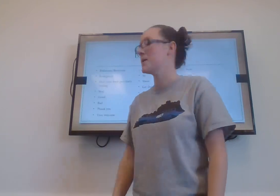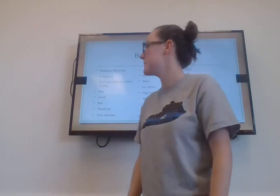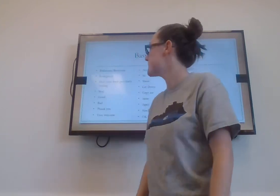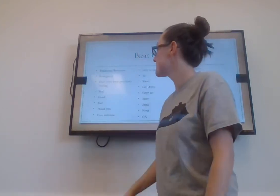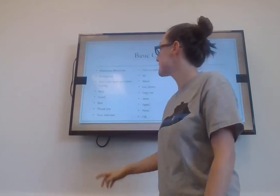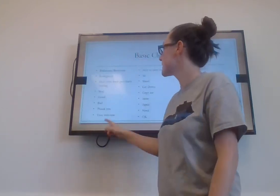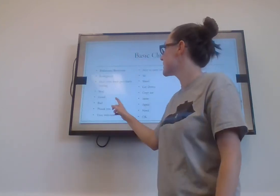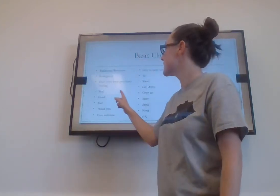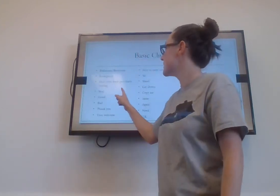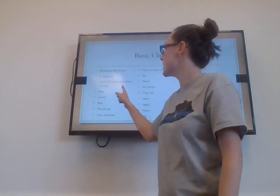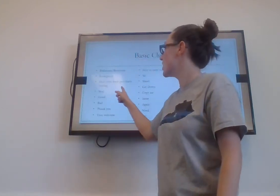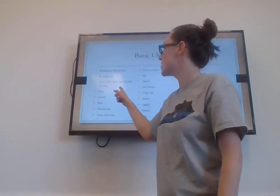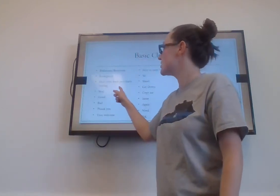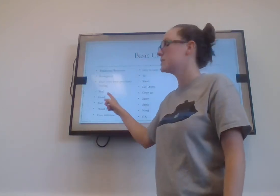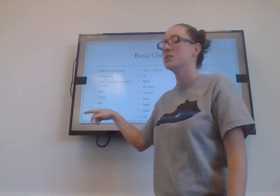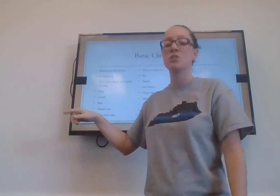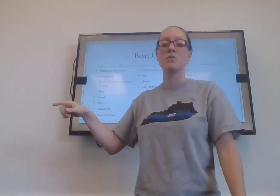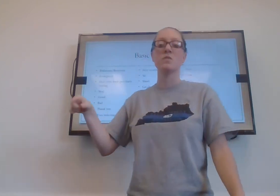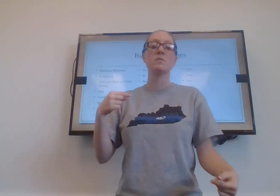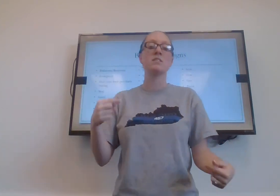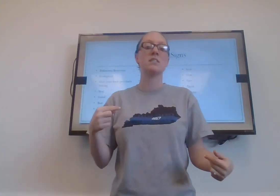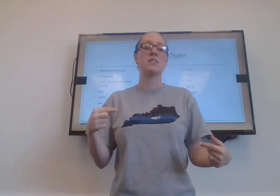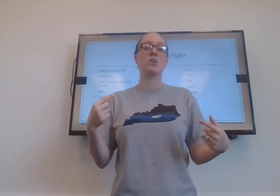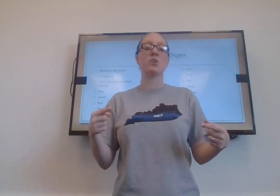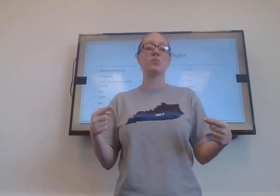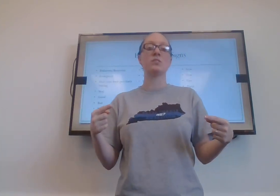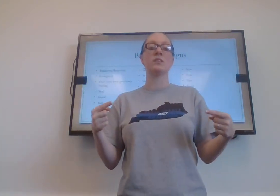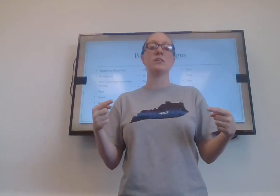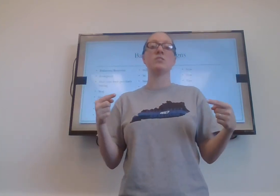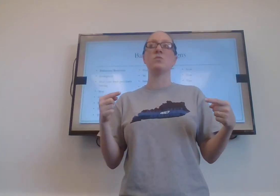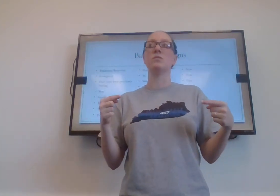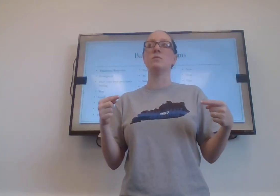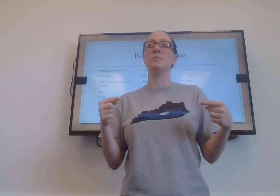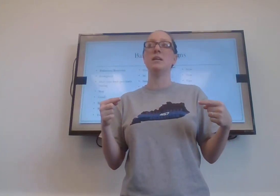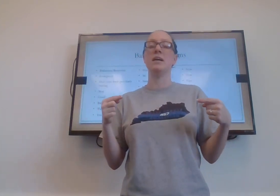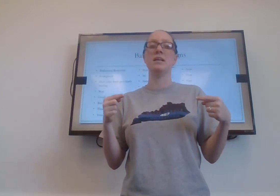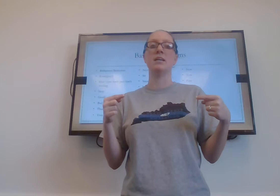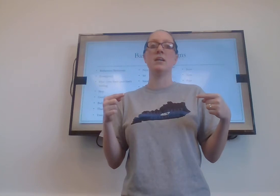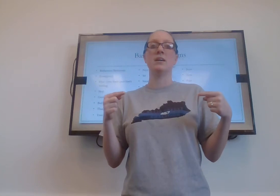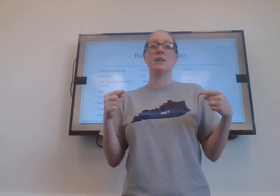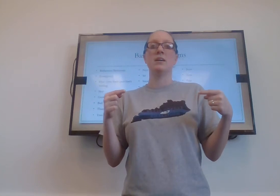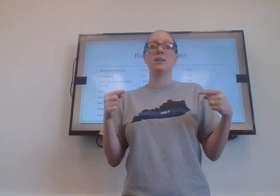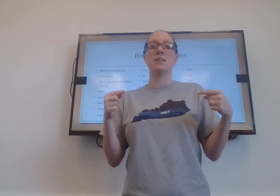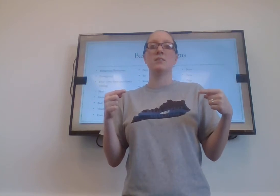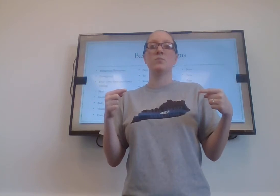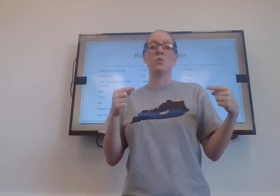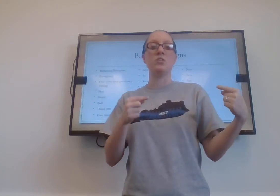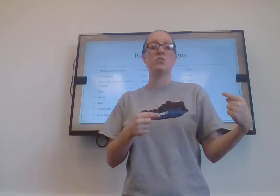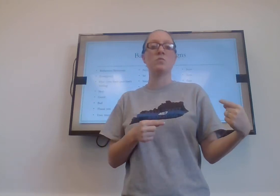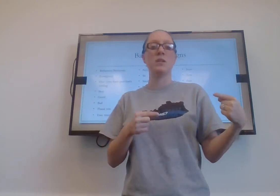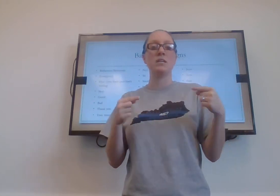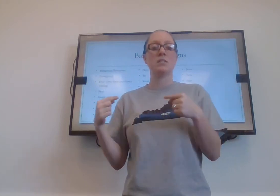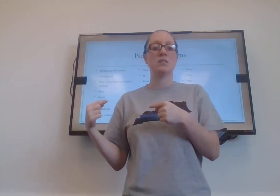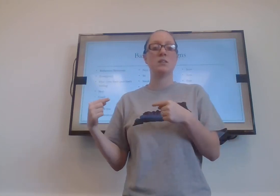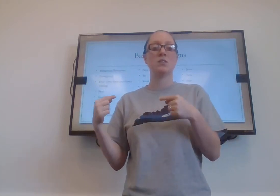going. Hurt. So if someone says that they're hurt, it's going to be a regional place. So